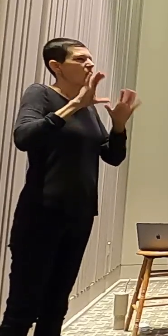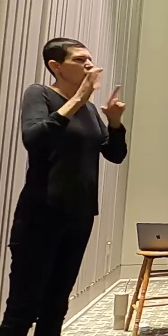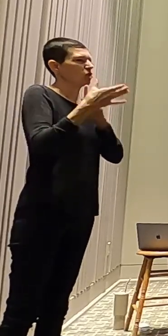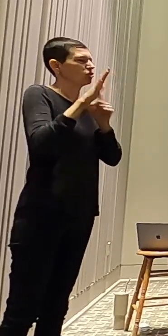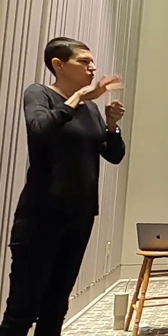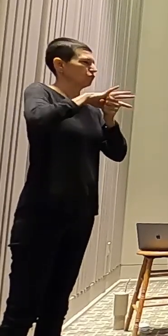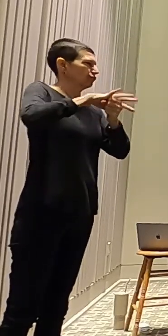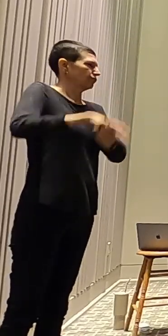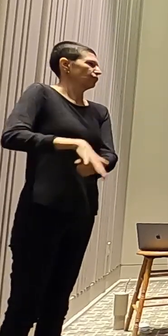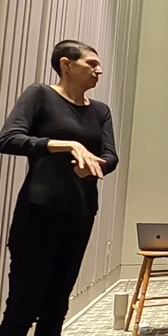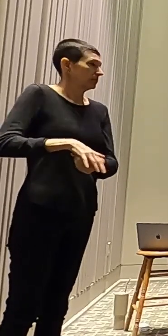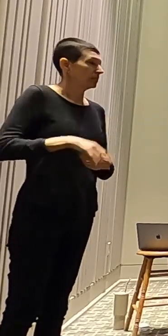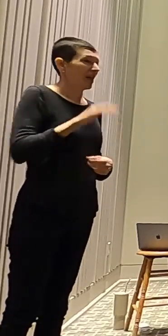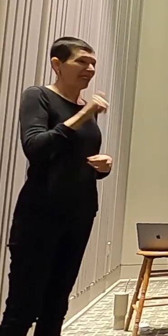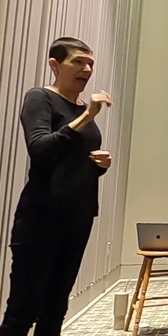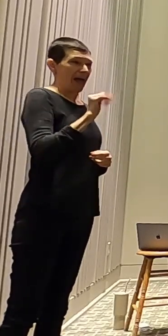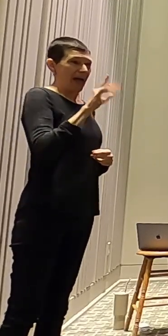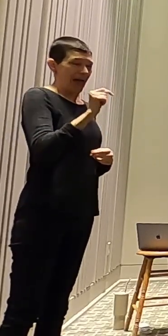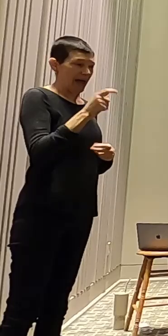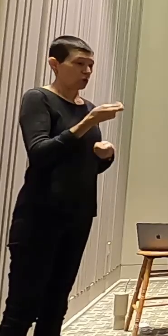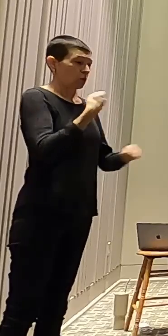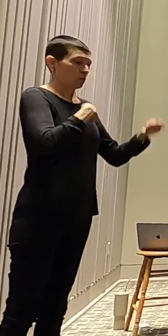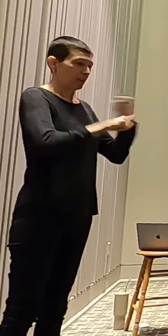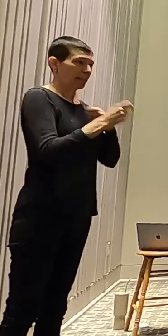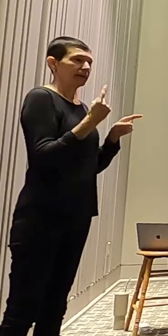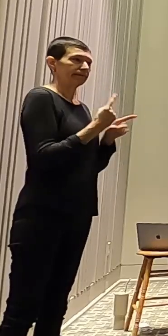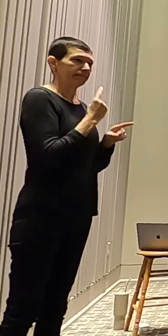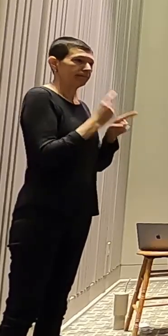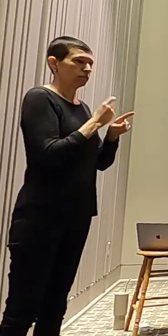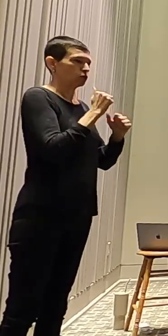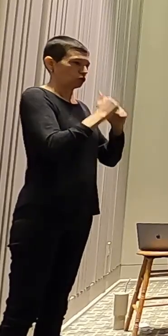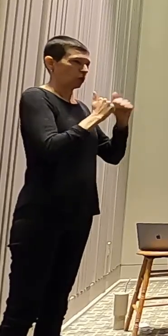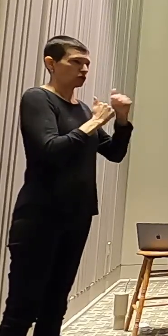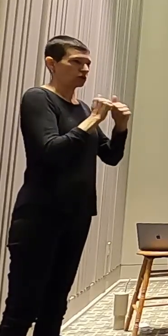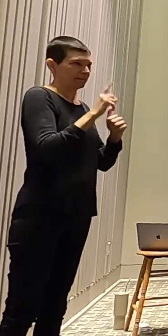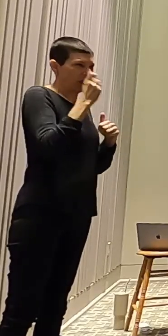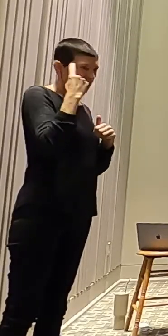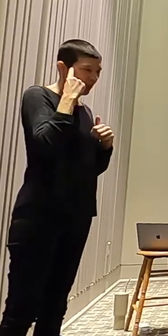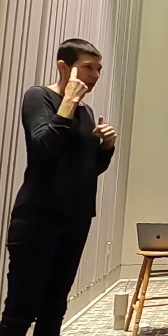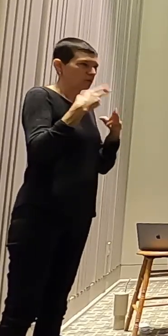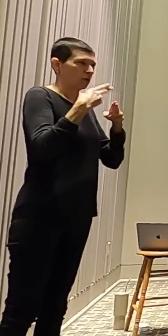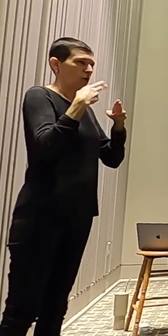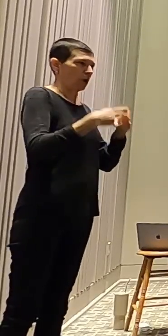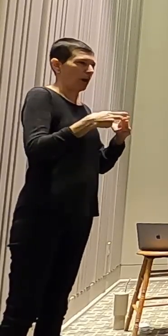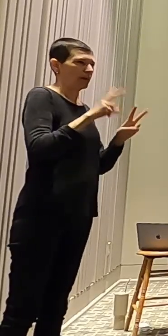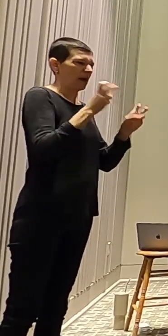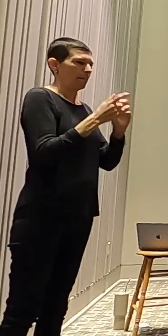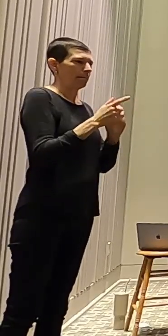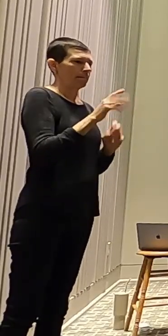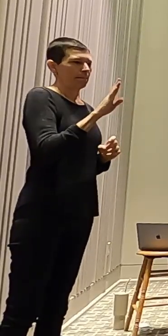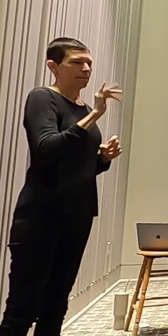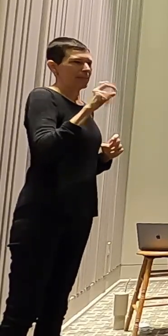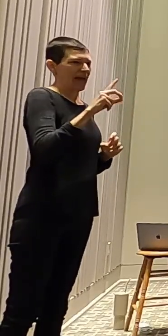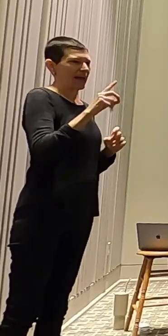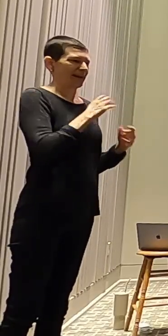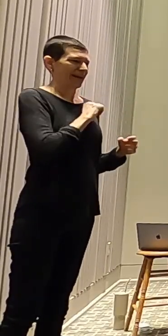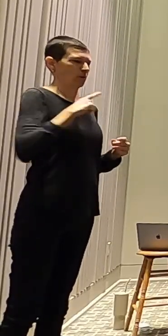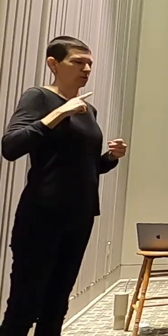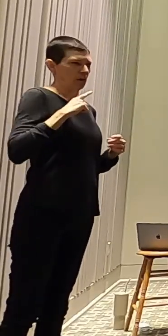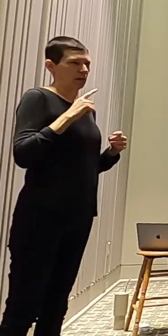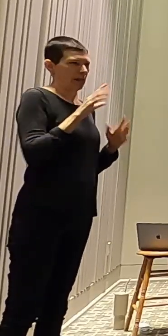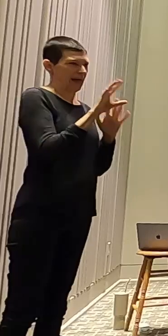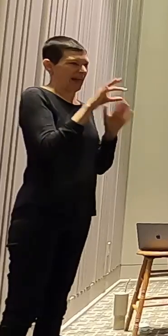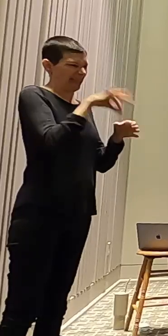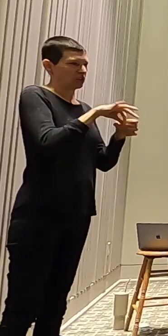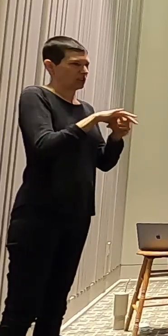culture. So the Act replaced traditional structures of government with what is called band council elections. So normally